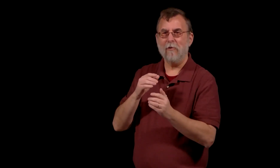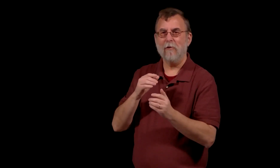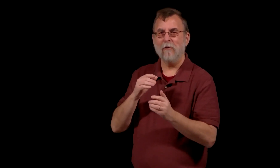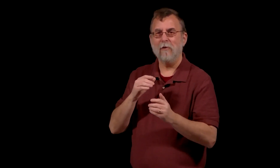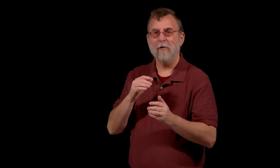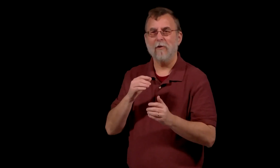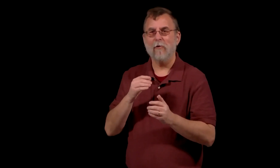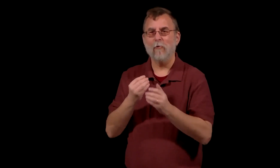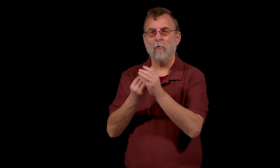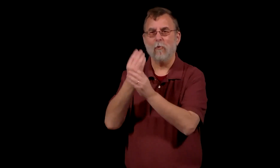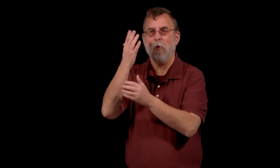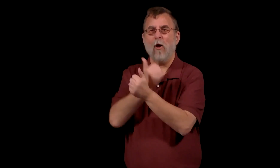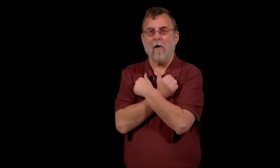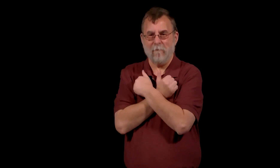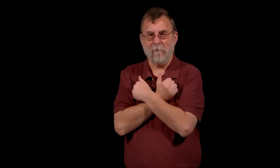Growing love.